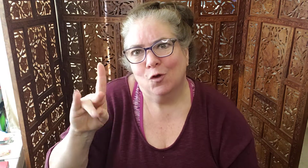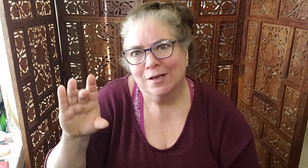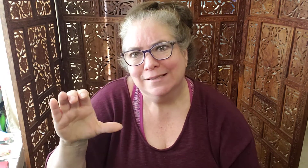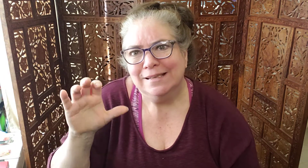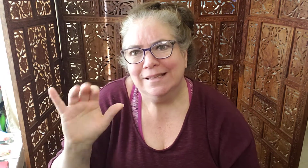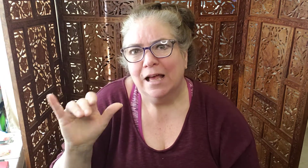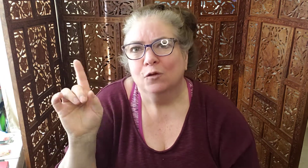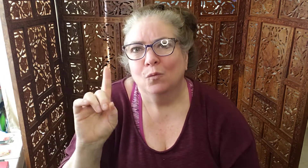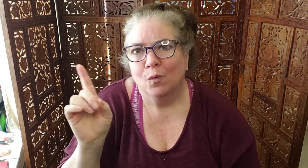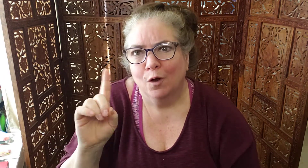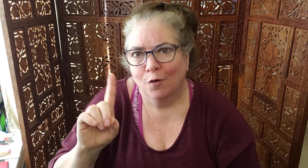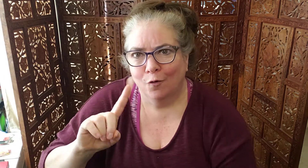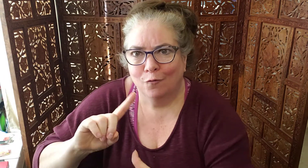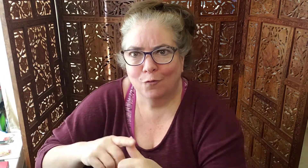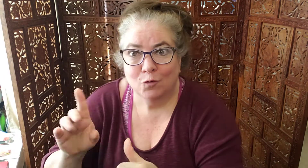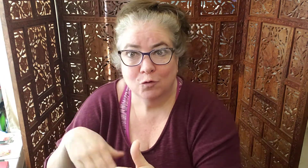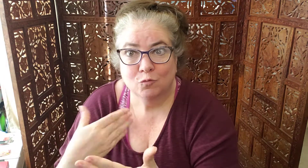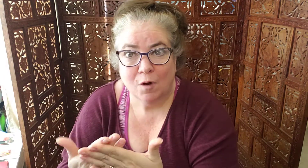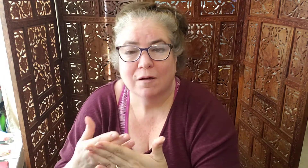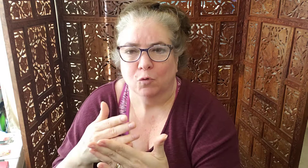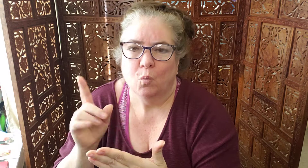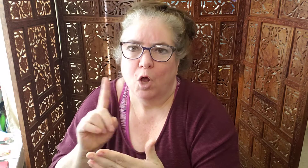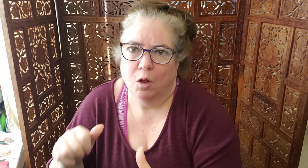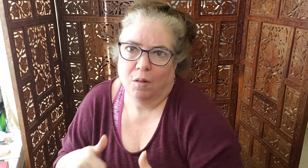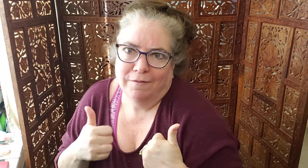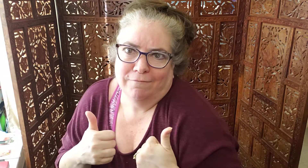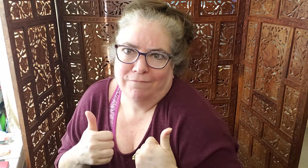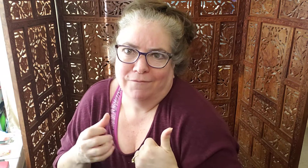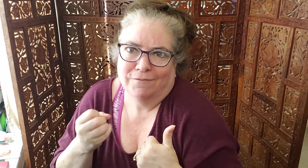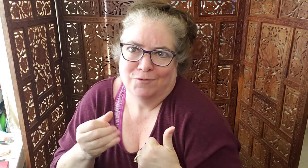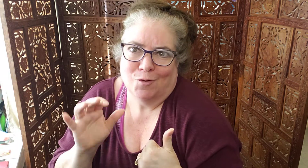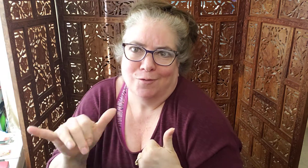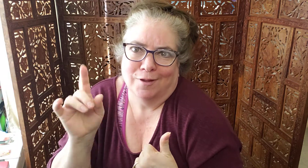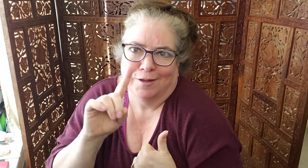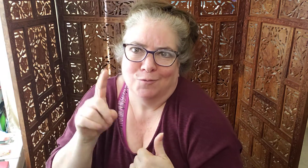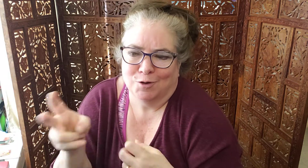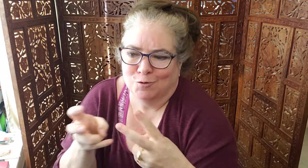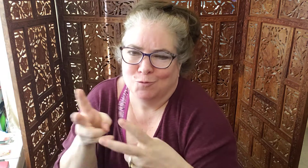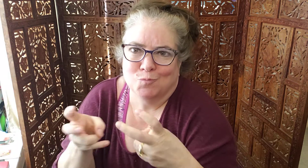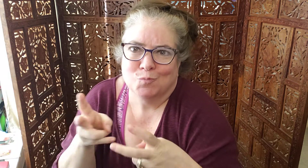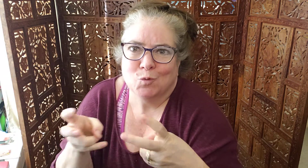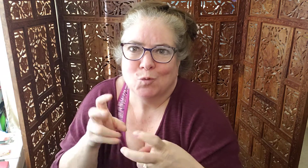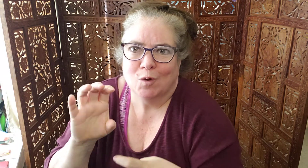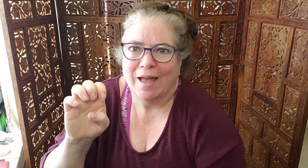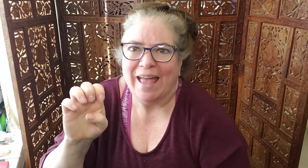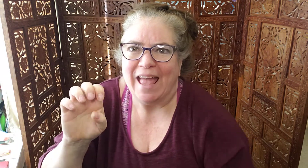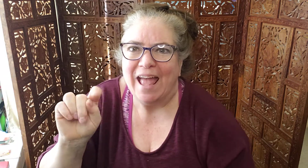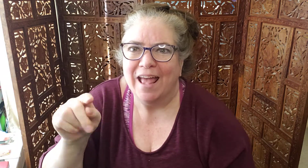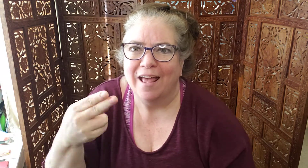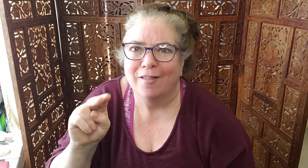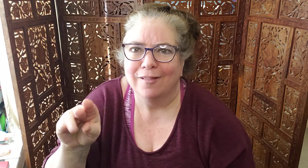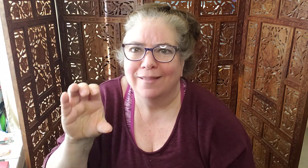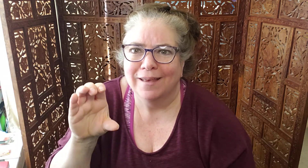are, from that era, the ethnic minorities who have moved into New York